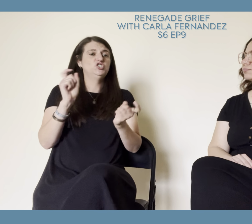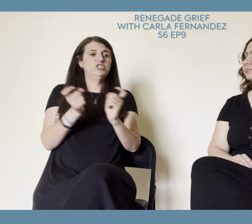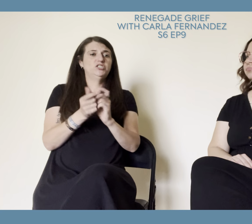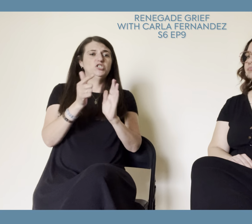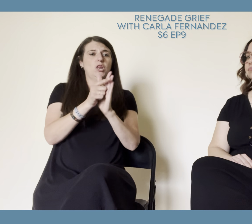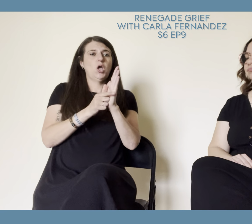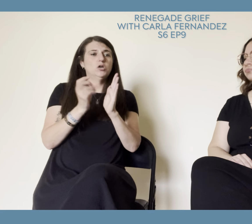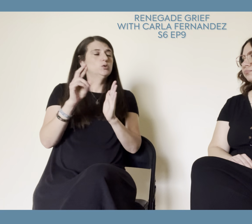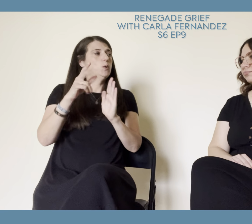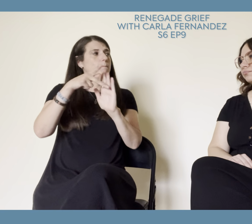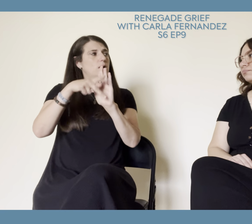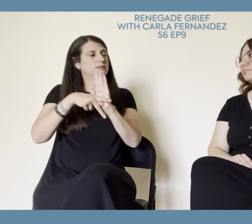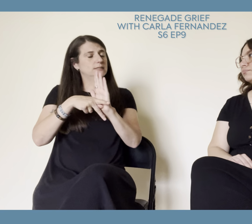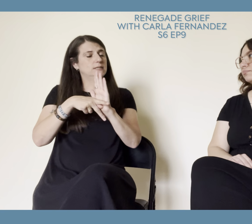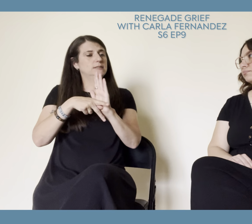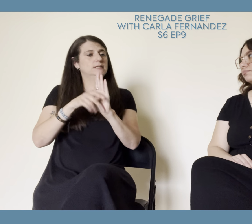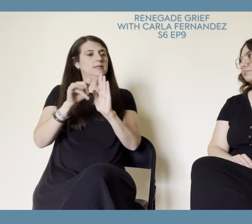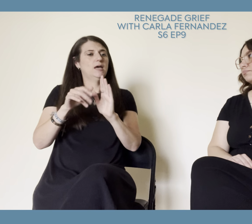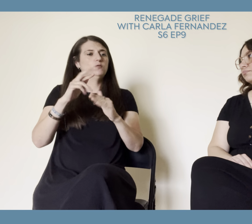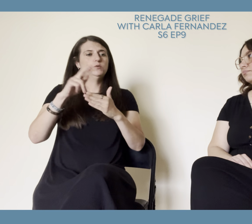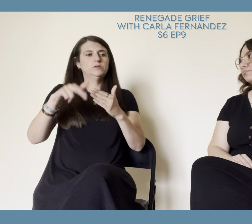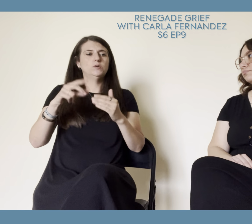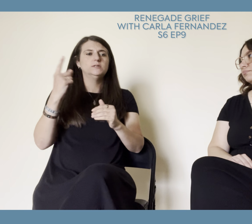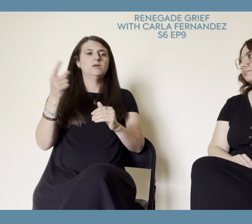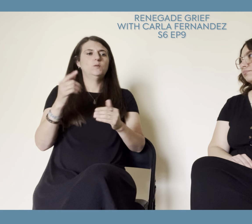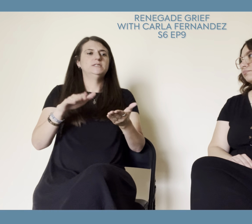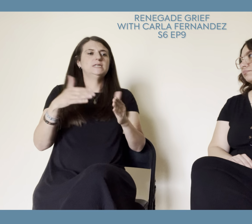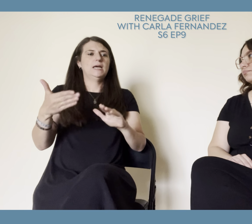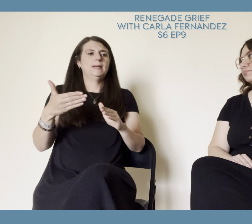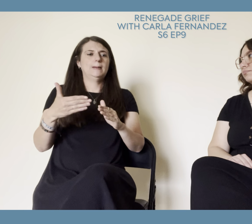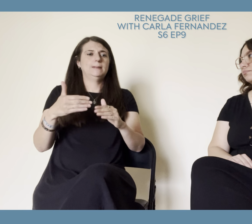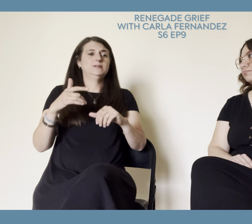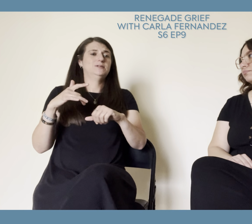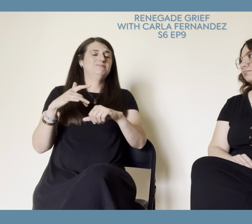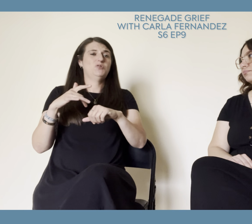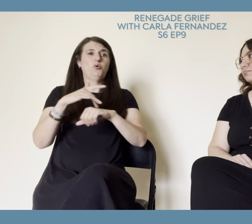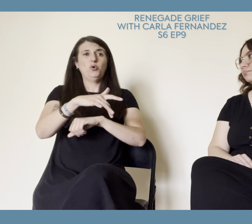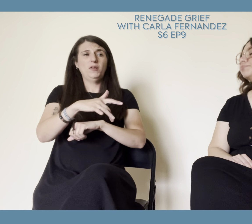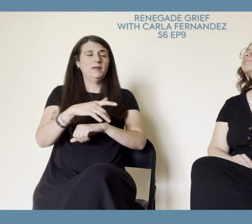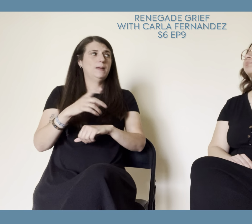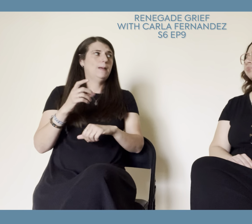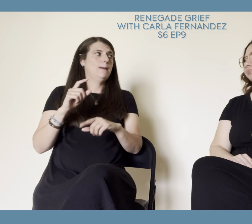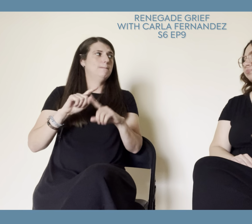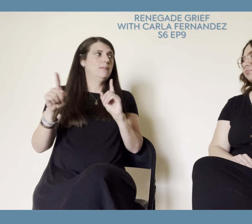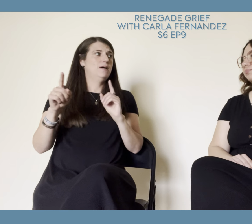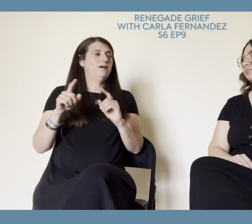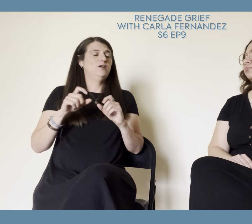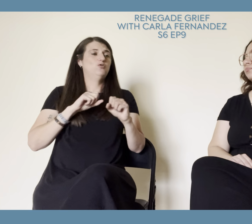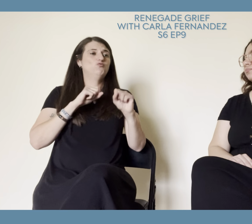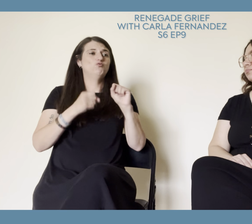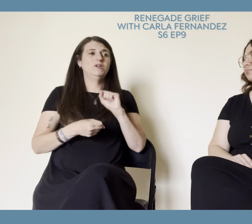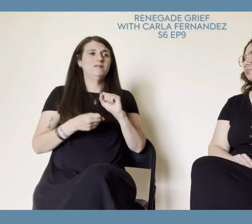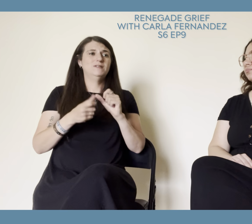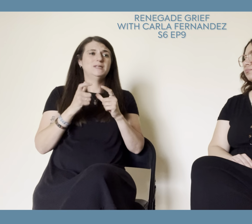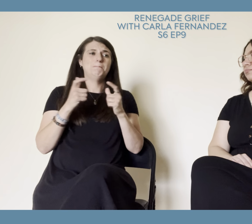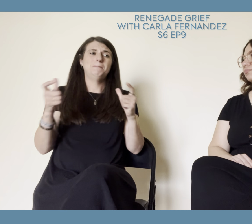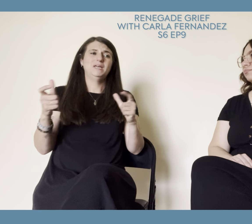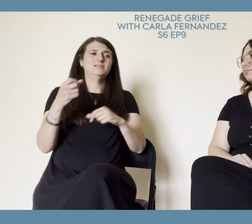policies that resulted in someone dying before their time. But grief is the biggest renegade, meaning